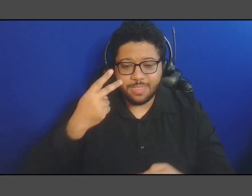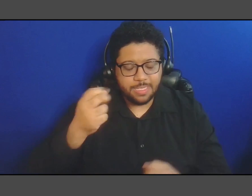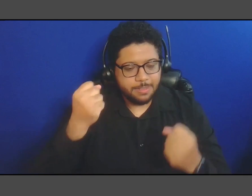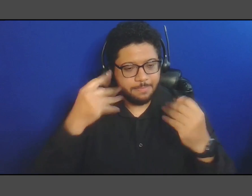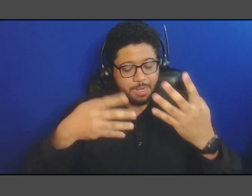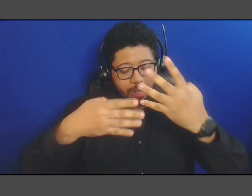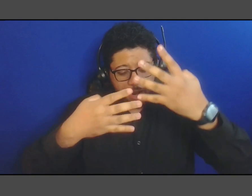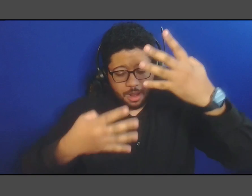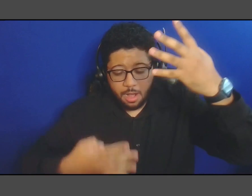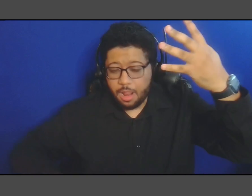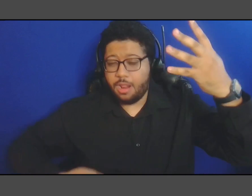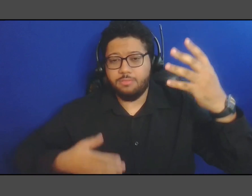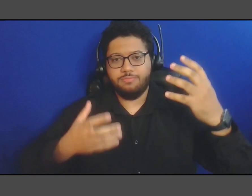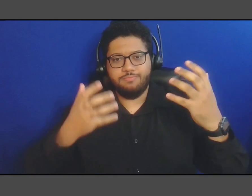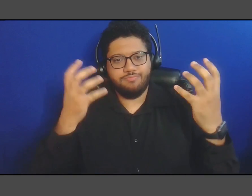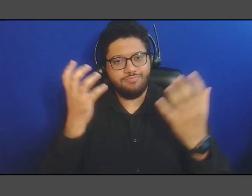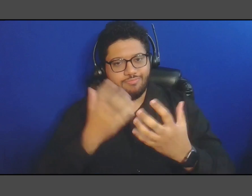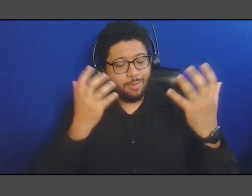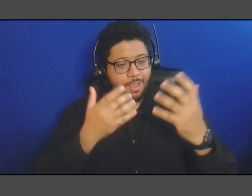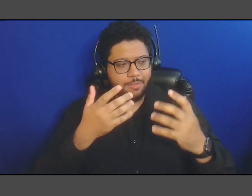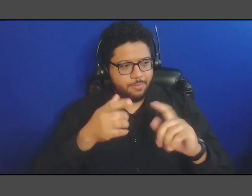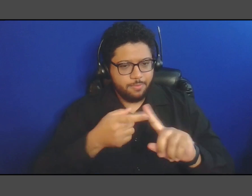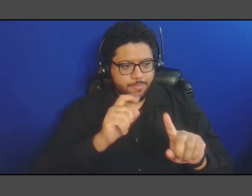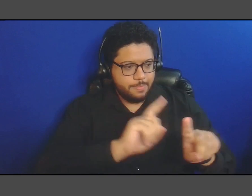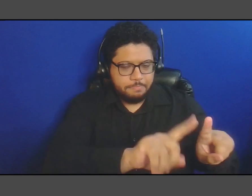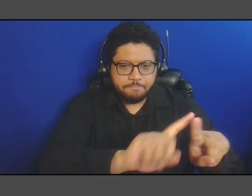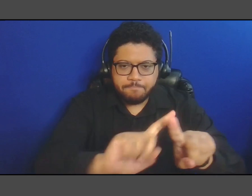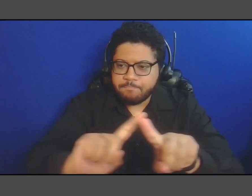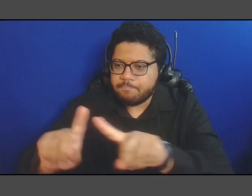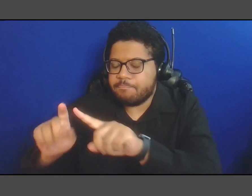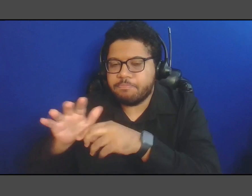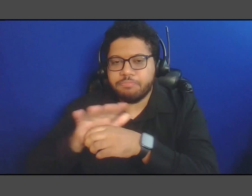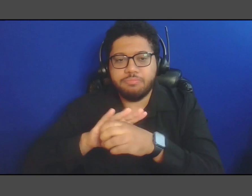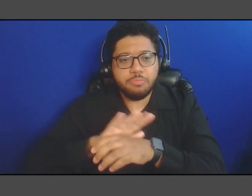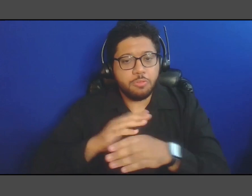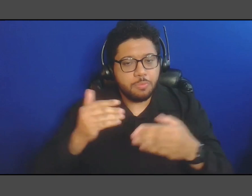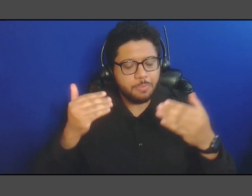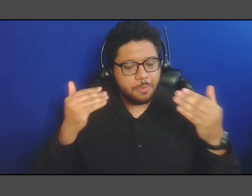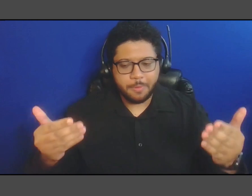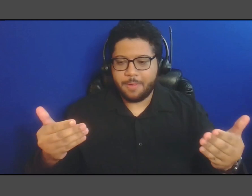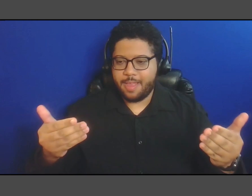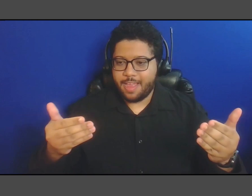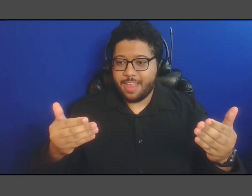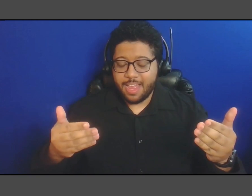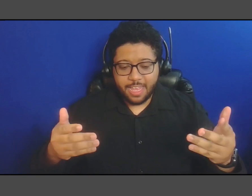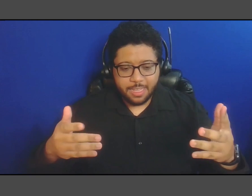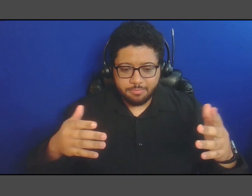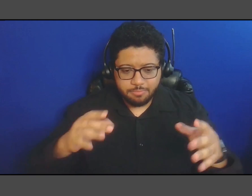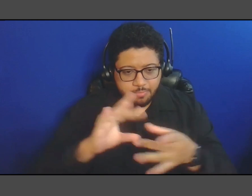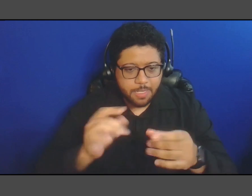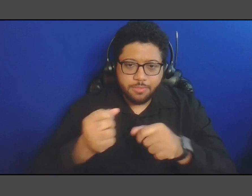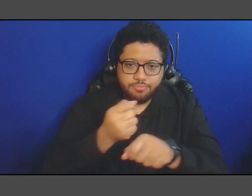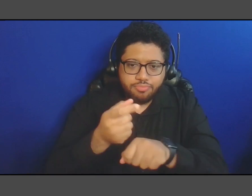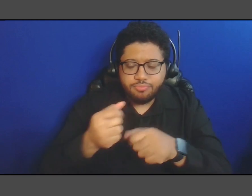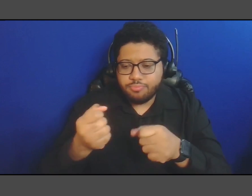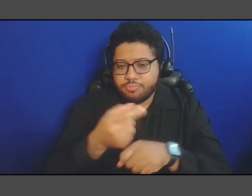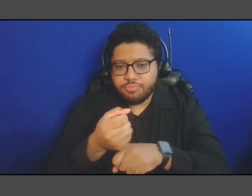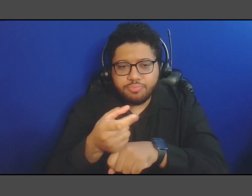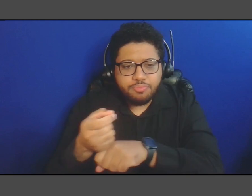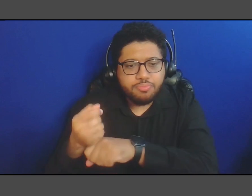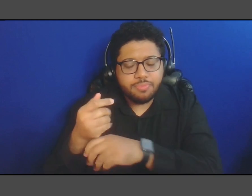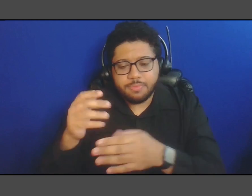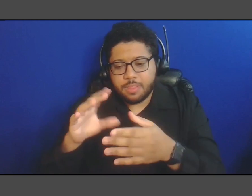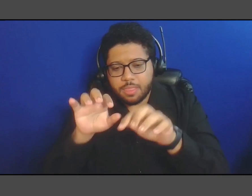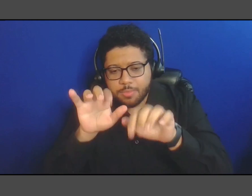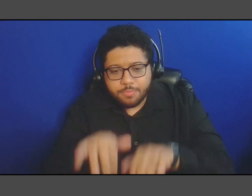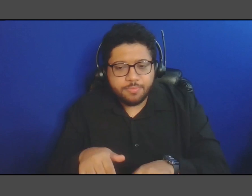you are watching from. And so I invite everybody to do the same if you haven't already. We would like to know who you are. We would like to know